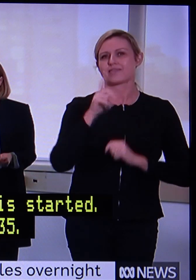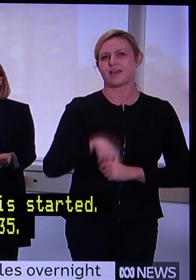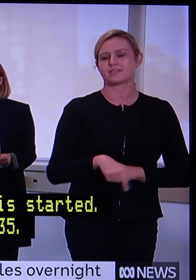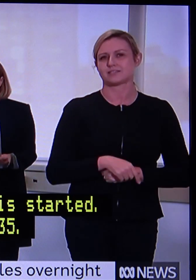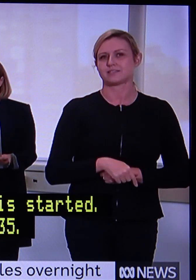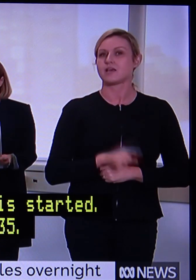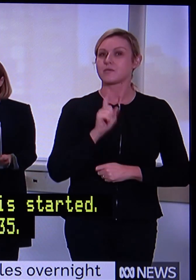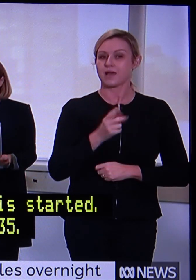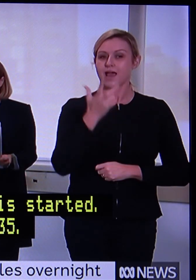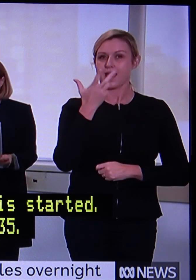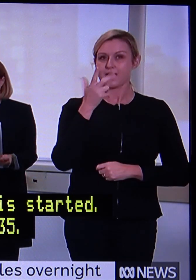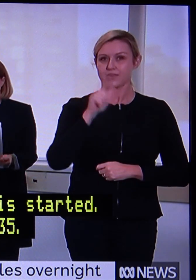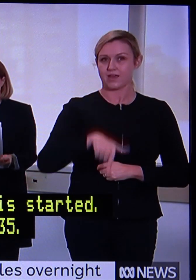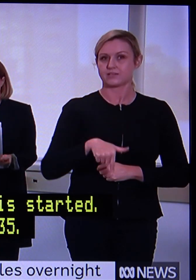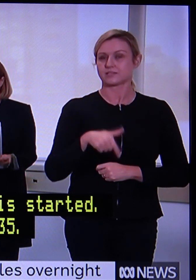That